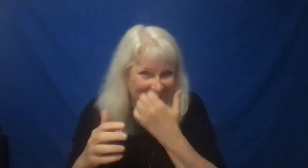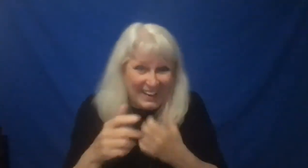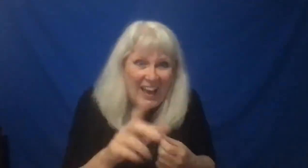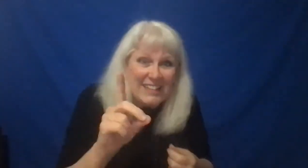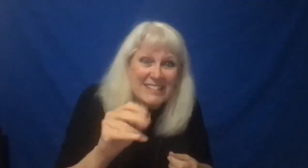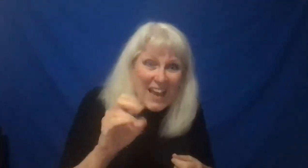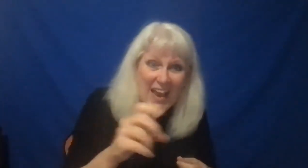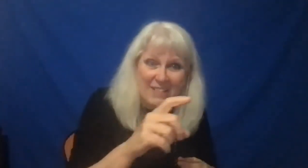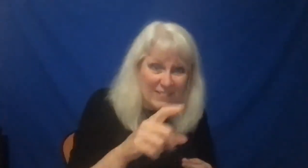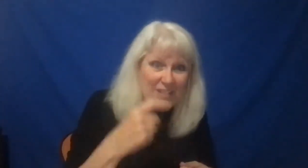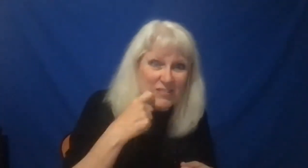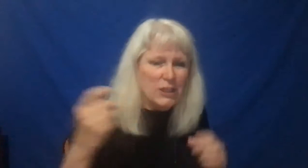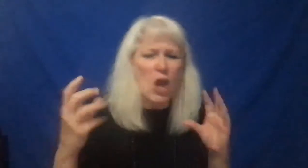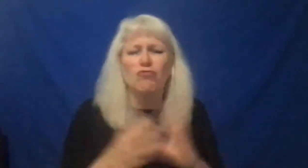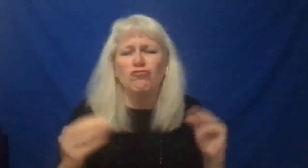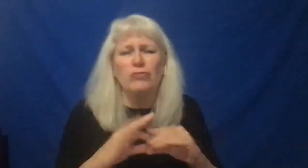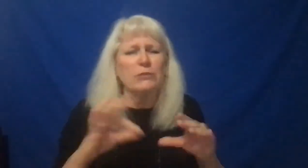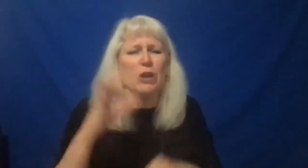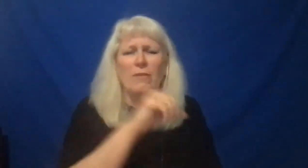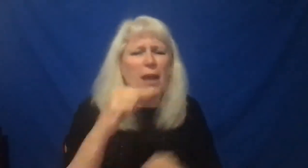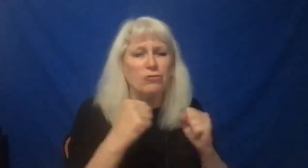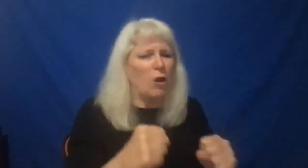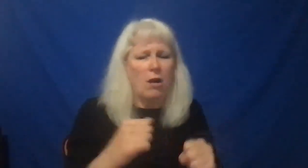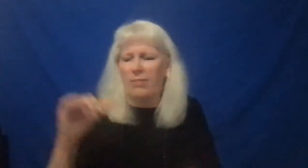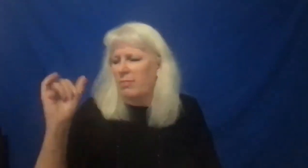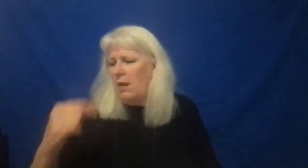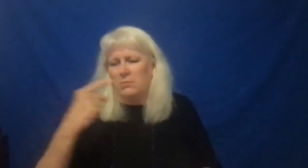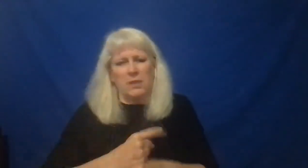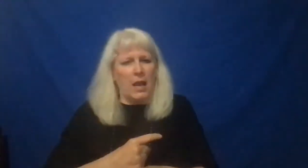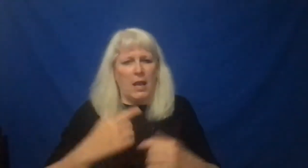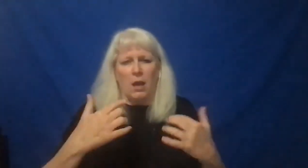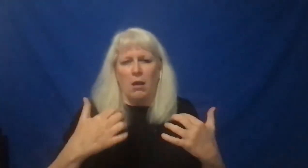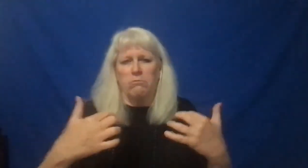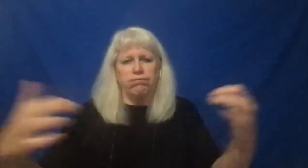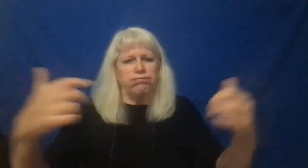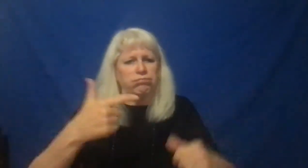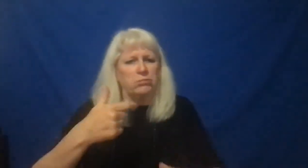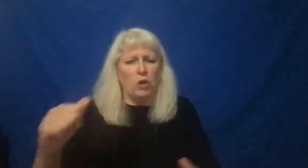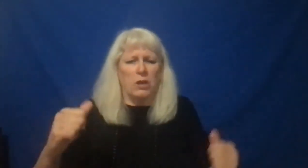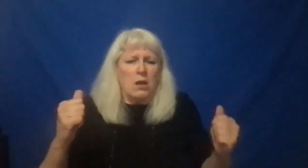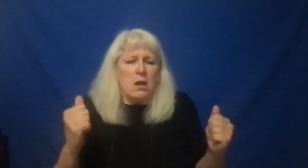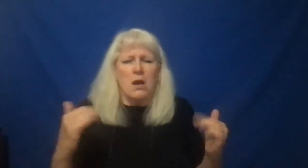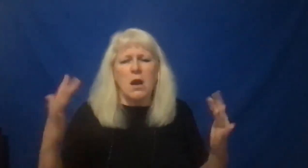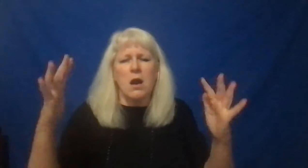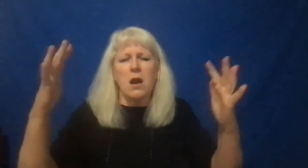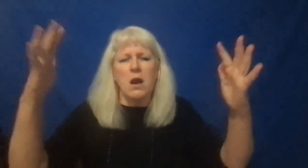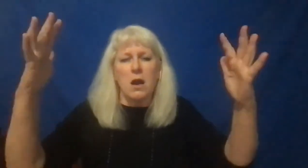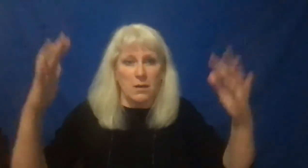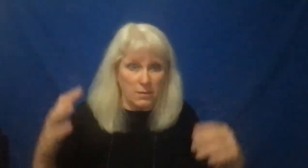and really with the spirit of AA. So never doubt the impact of AA gathered and the witness that